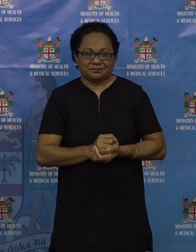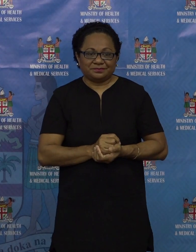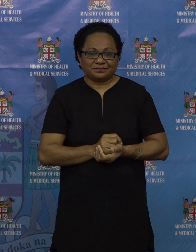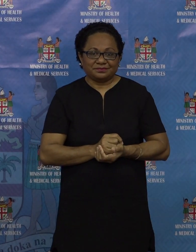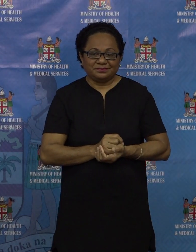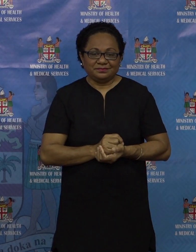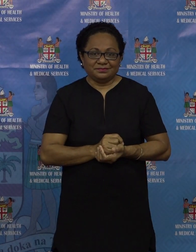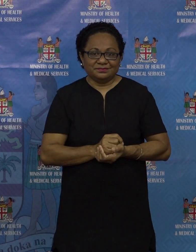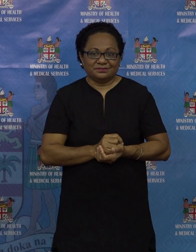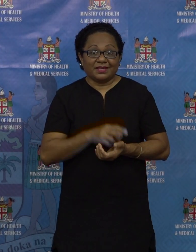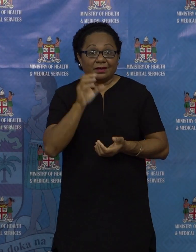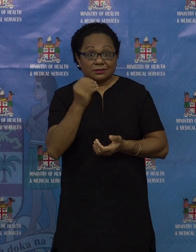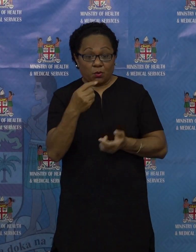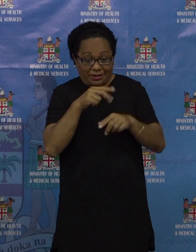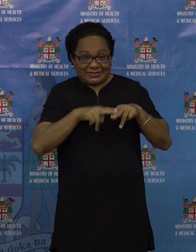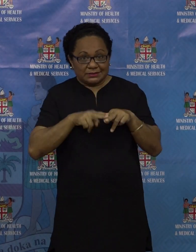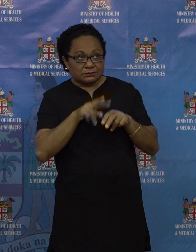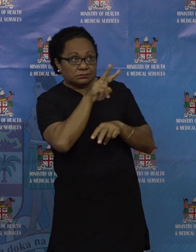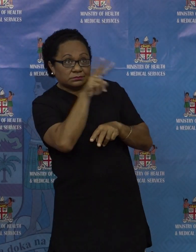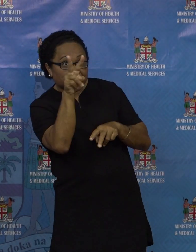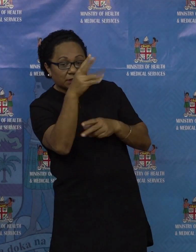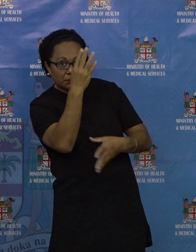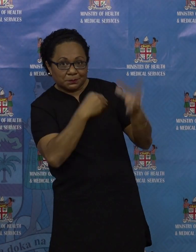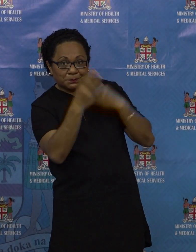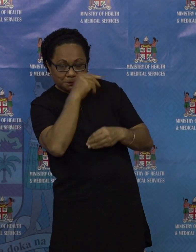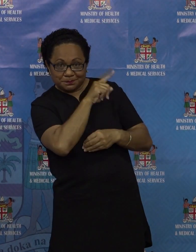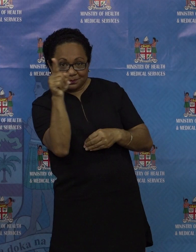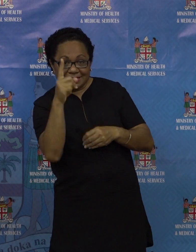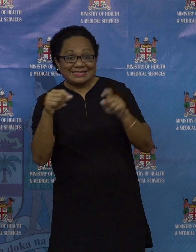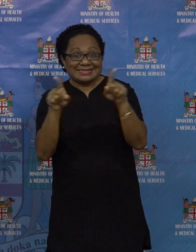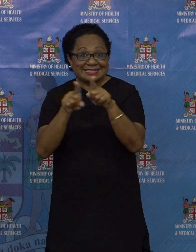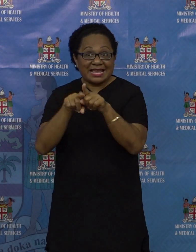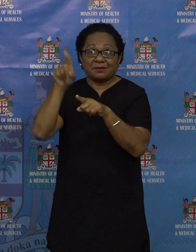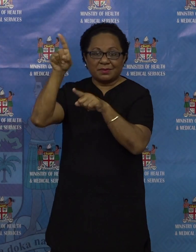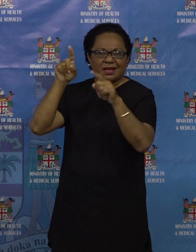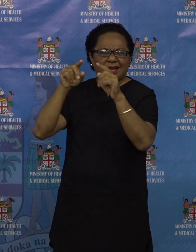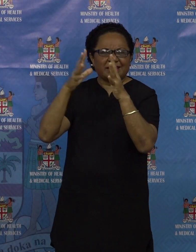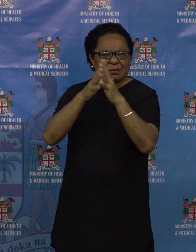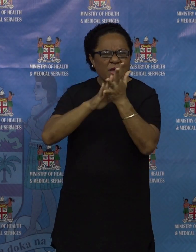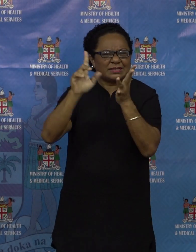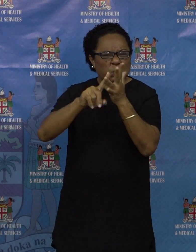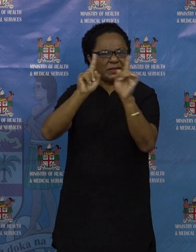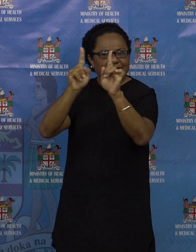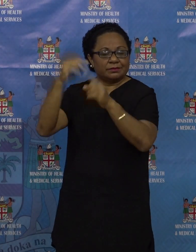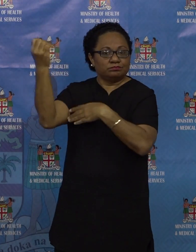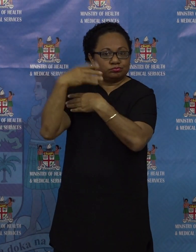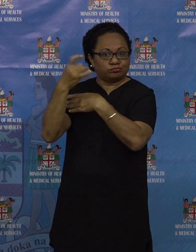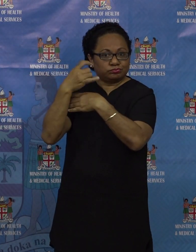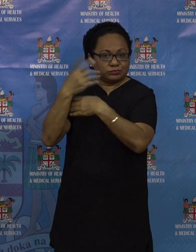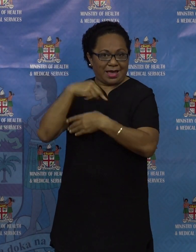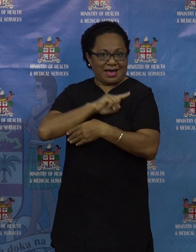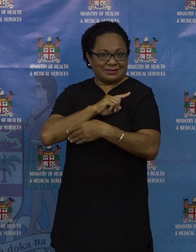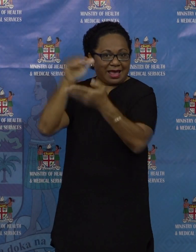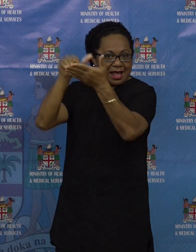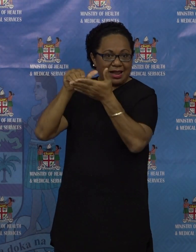These experiences from other countries and also the latest guidance from global experts provide us a picture of what we can anticipate in the future